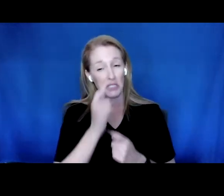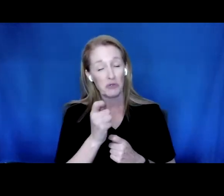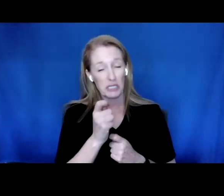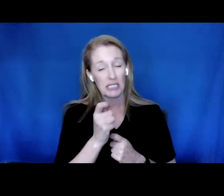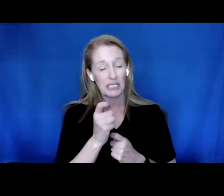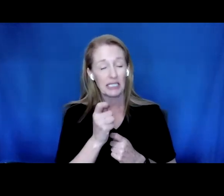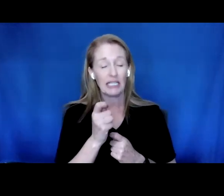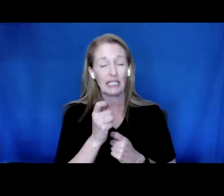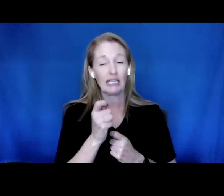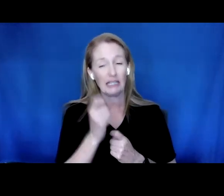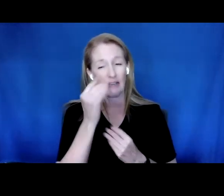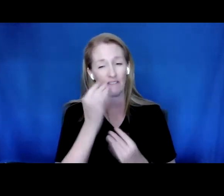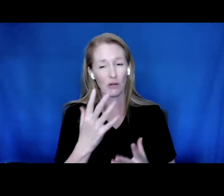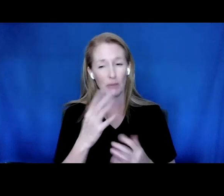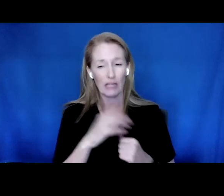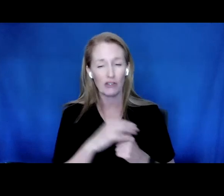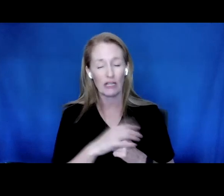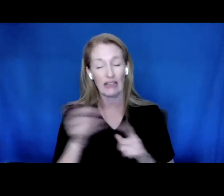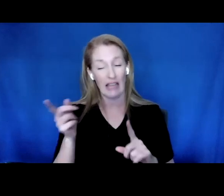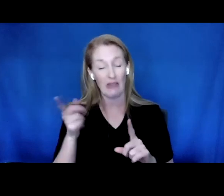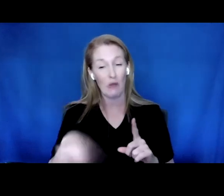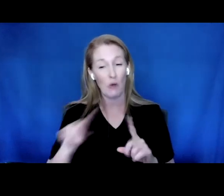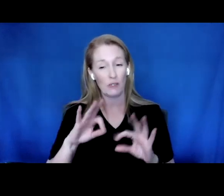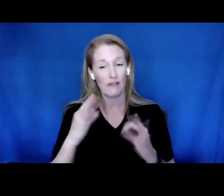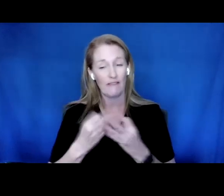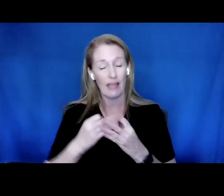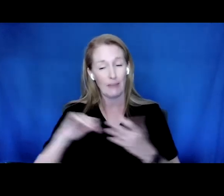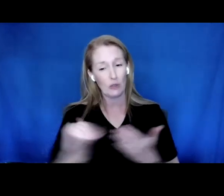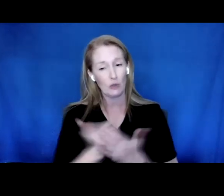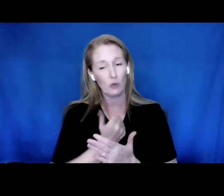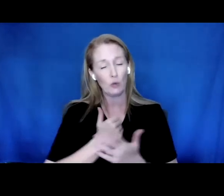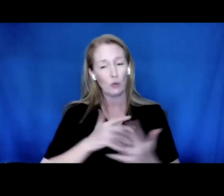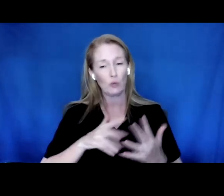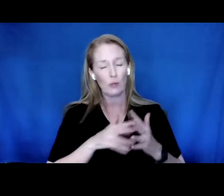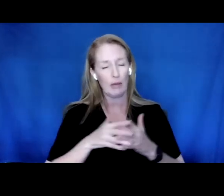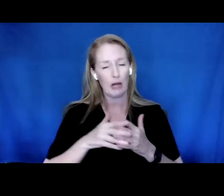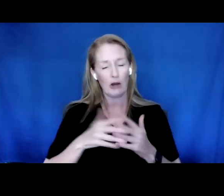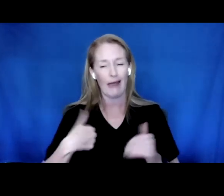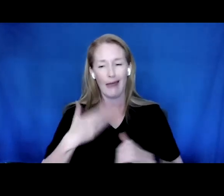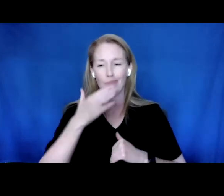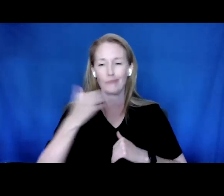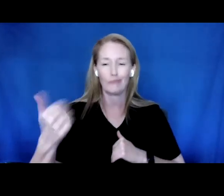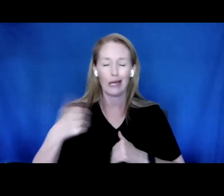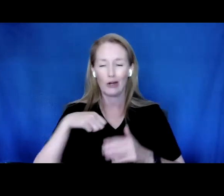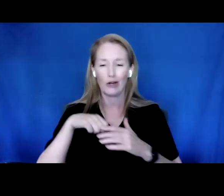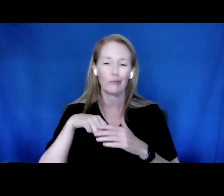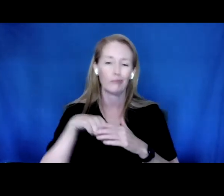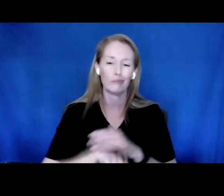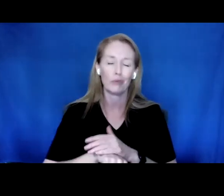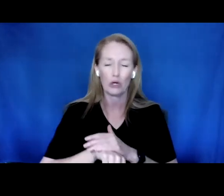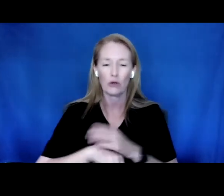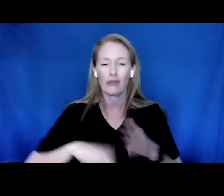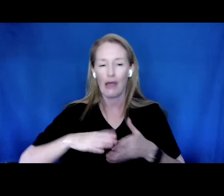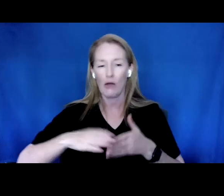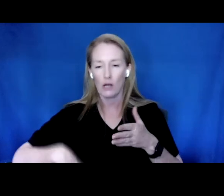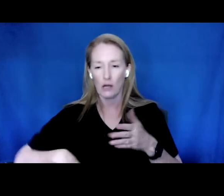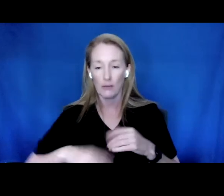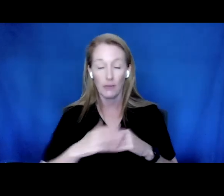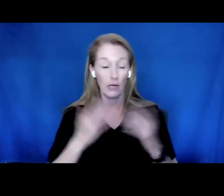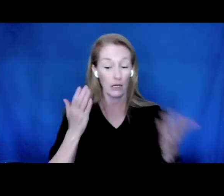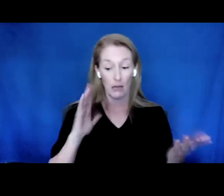birth outcomes. In terms of analyzing that in Arizona, I think Martine will probably take this, but I do want to say